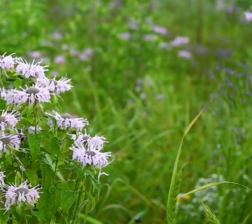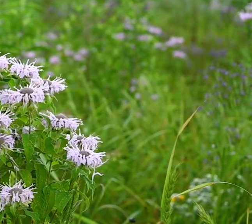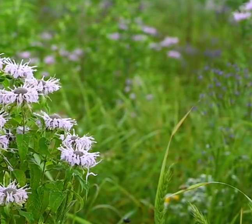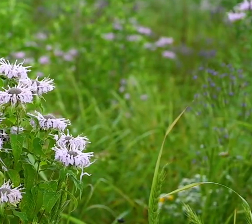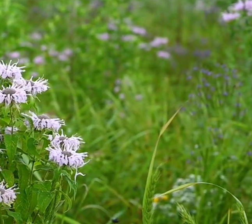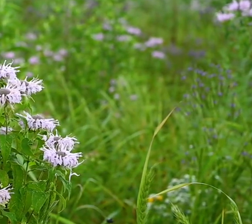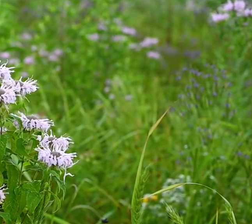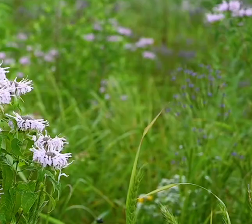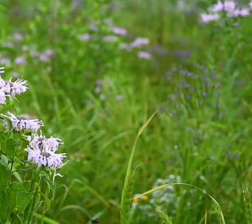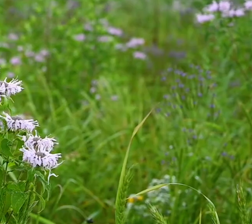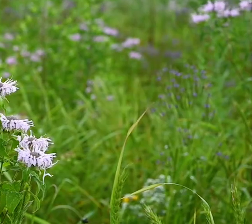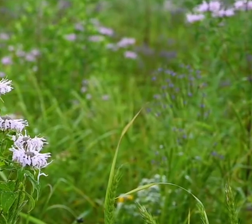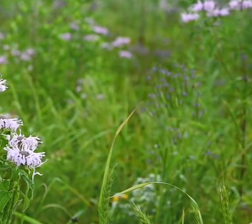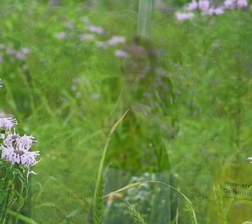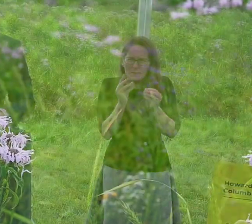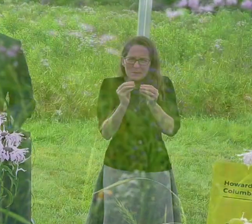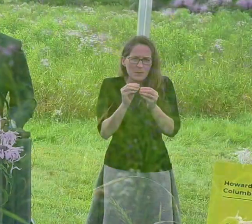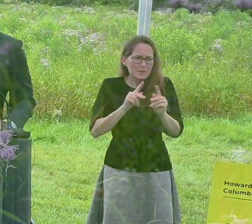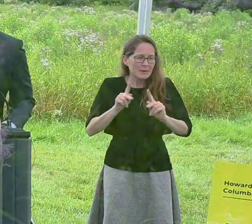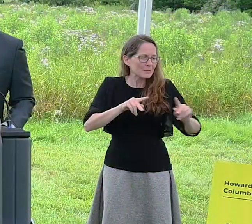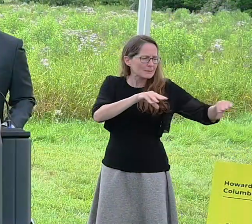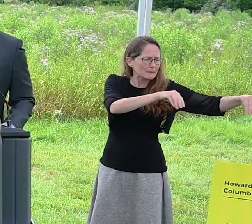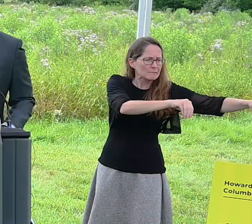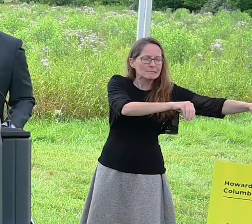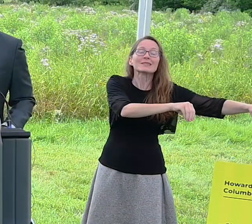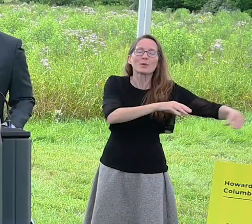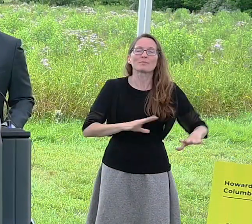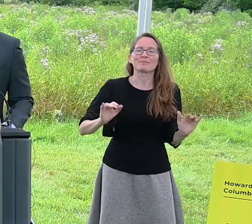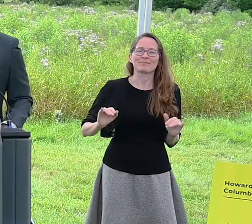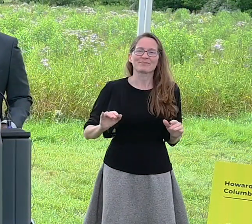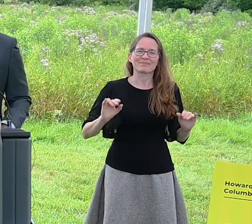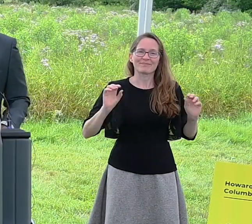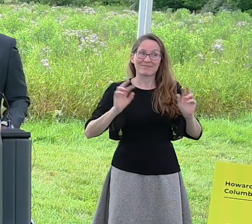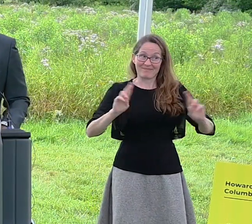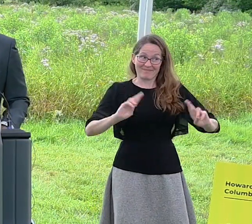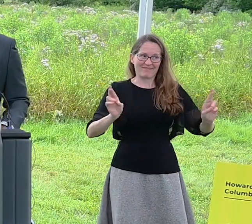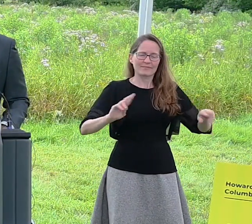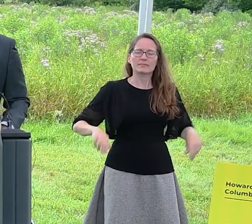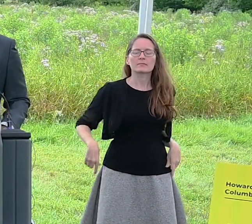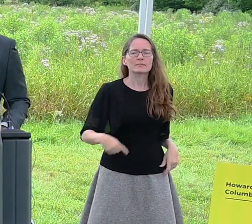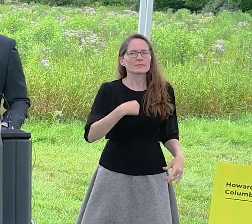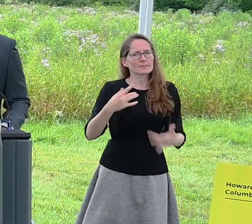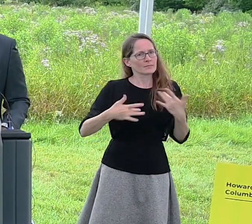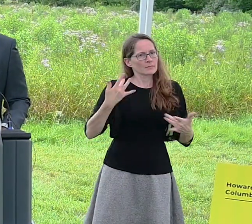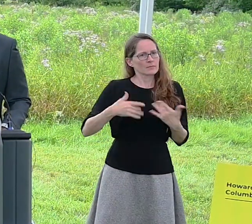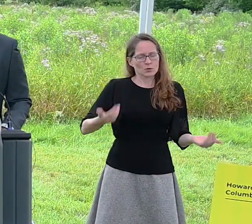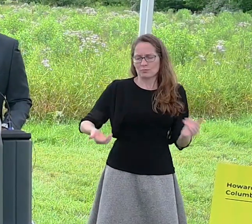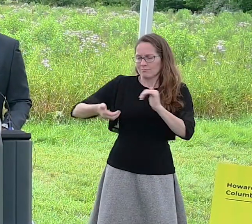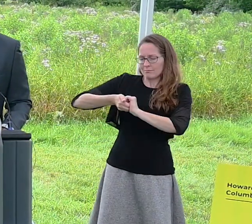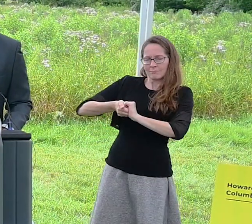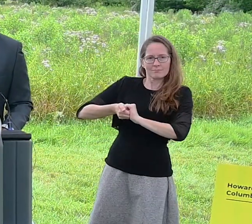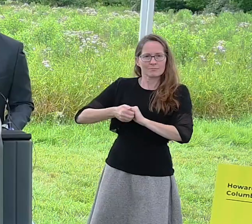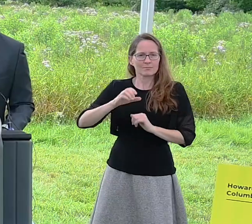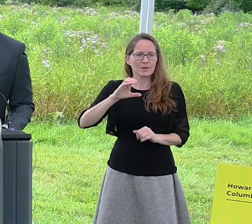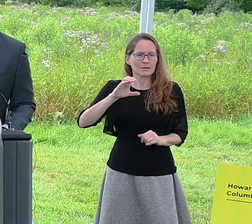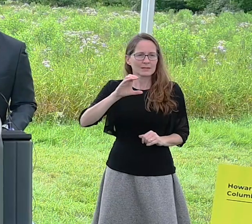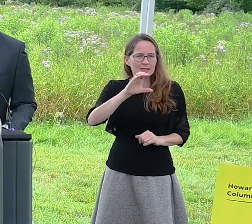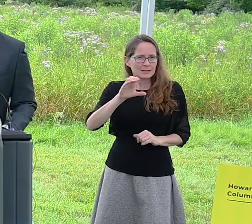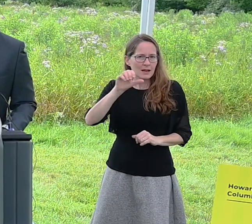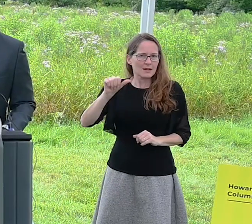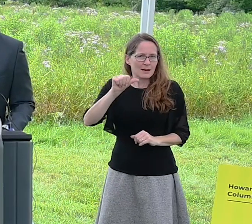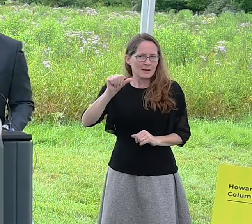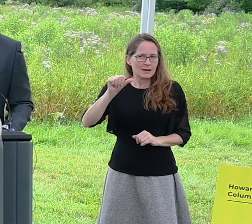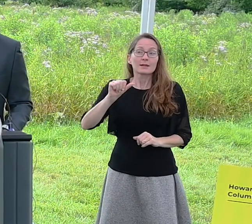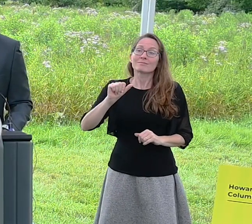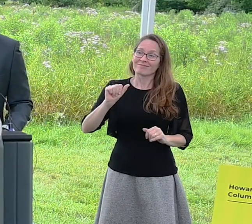right. So I am so excited to join the Columbia Association and all of you here